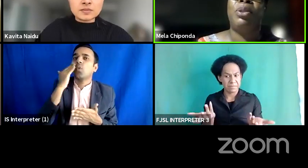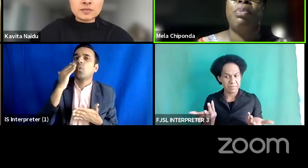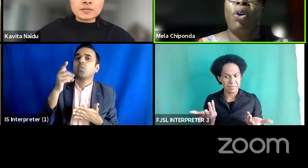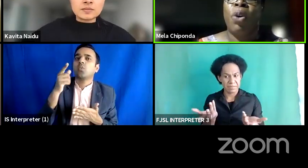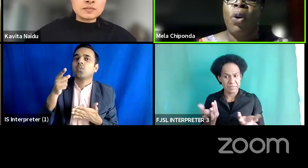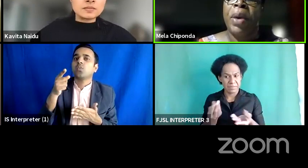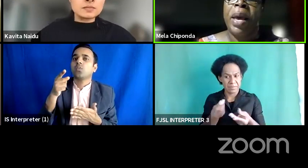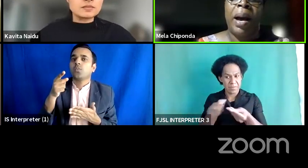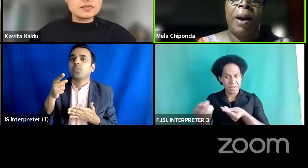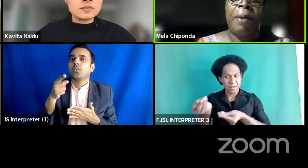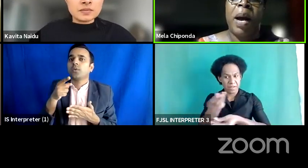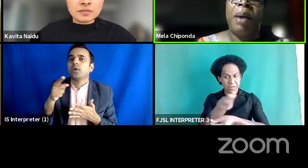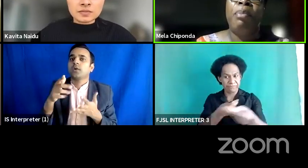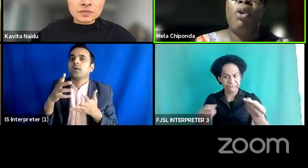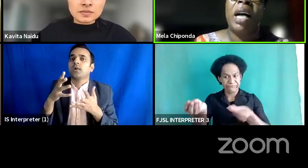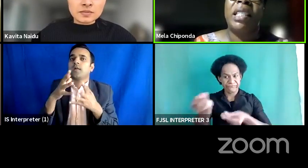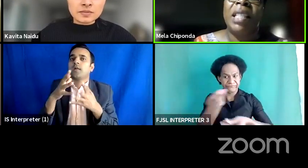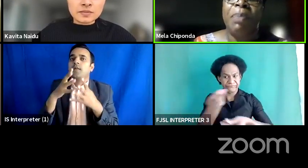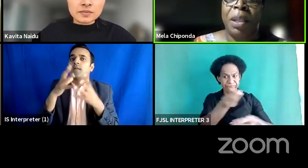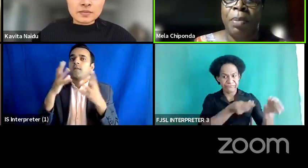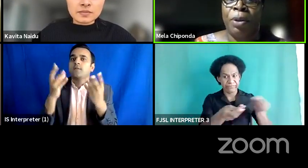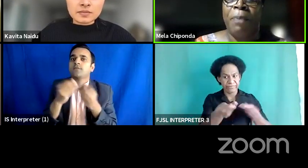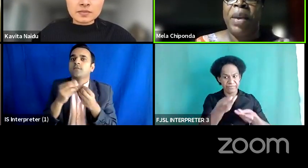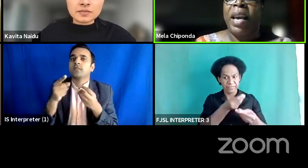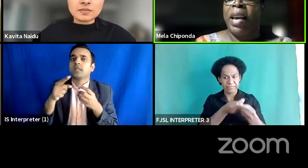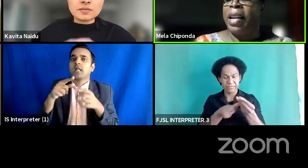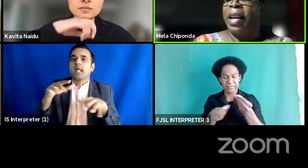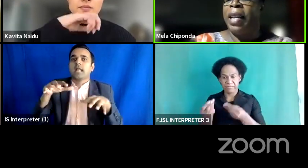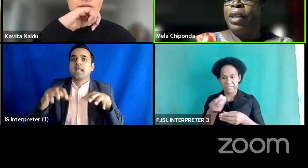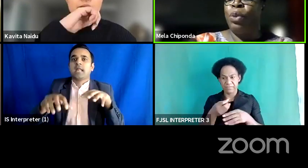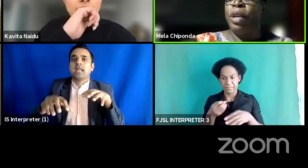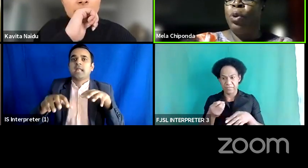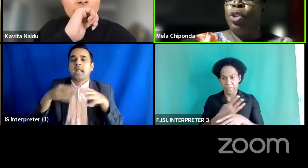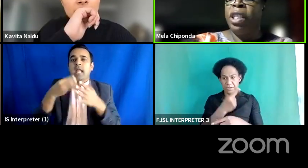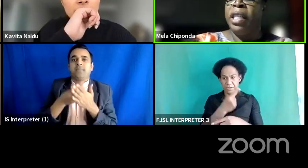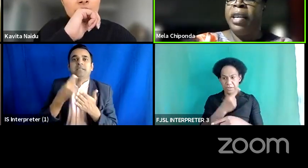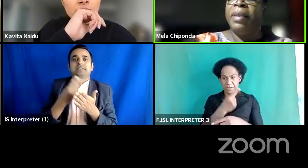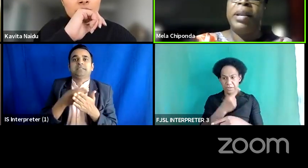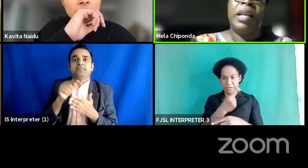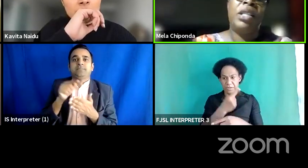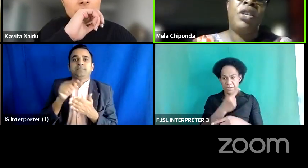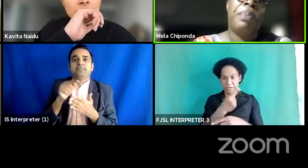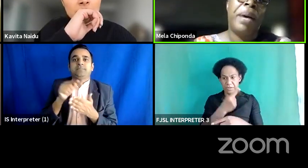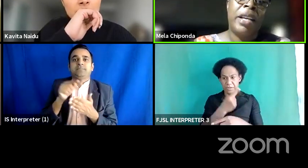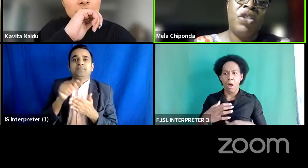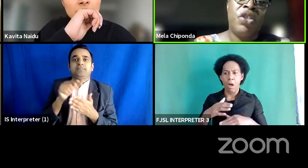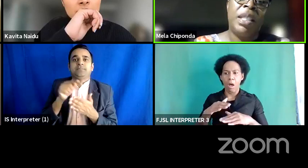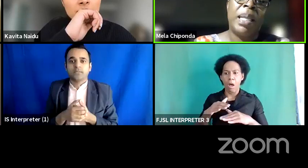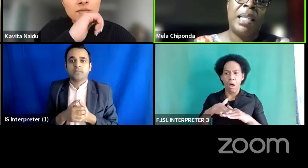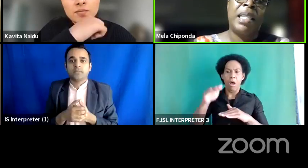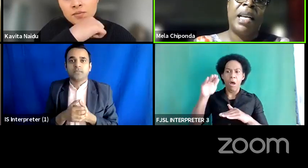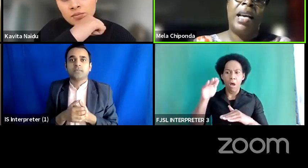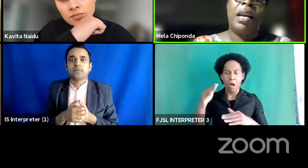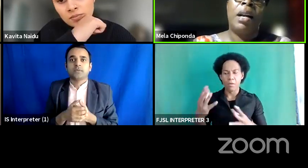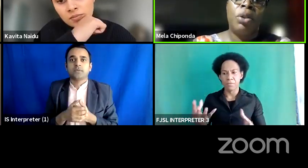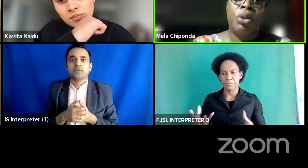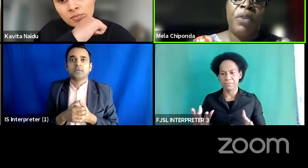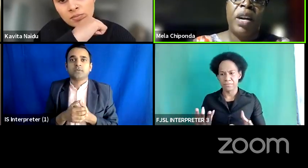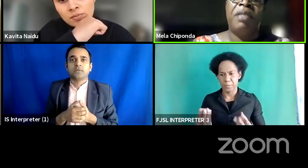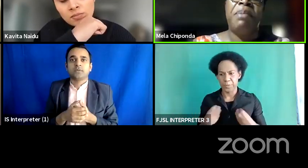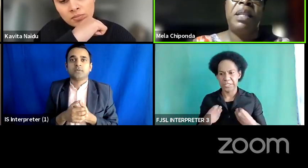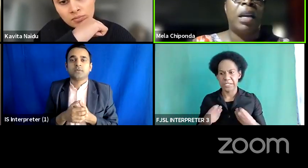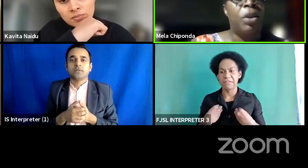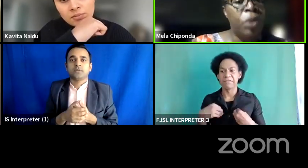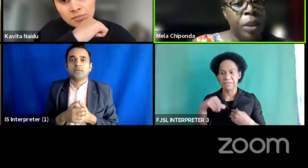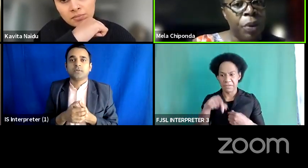it becomes more acceptable. And as we could see the rescue packages that a